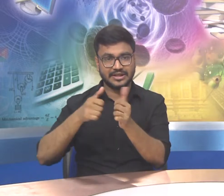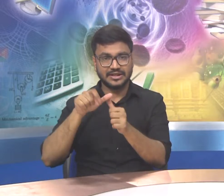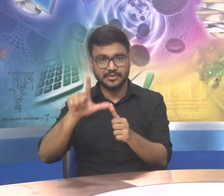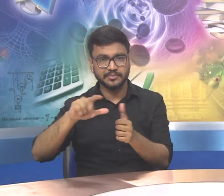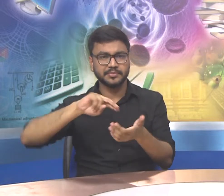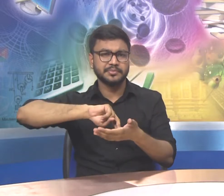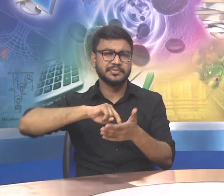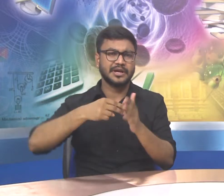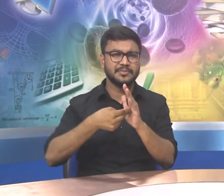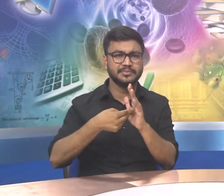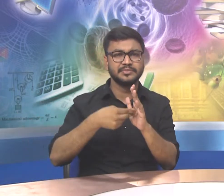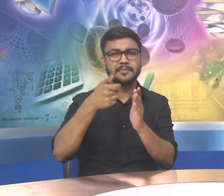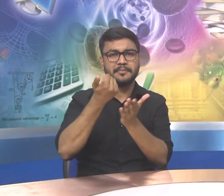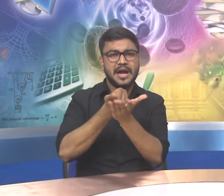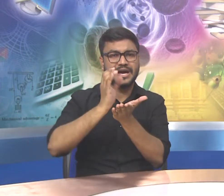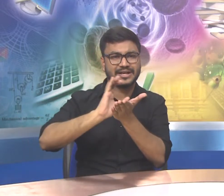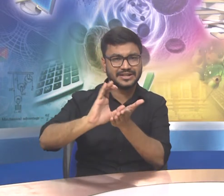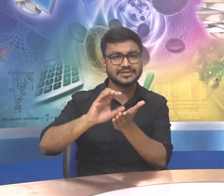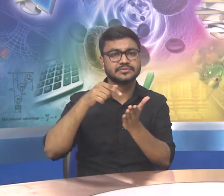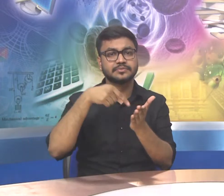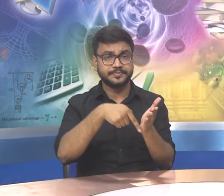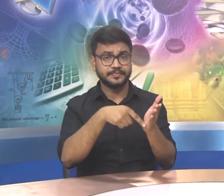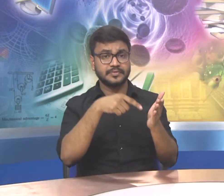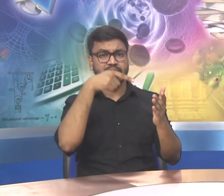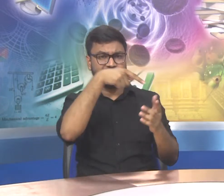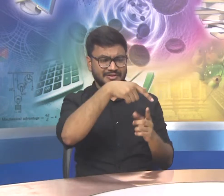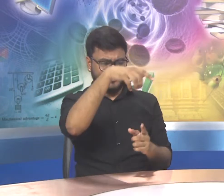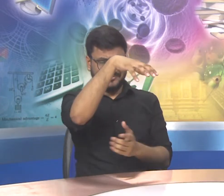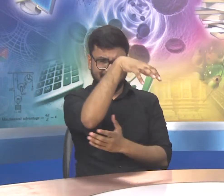Next is central cooperative banks.